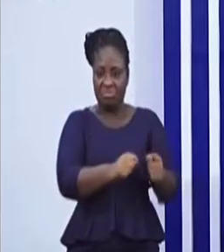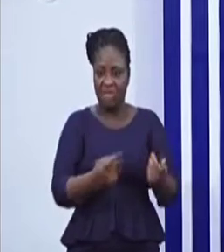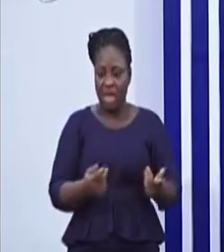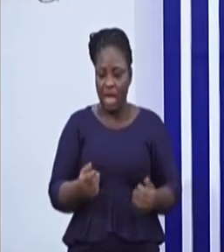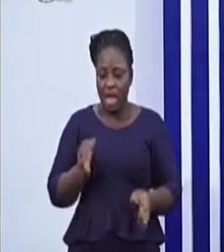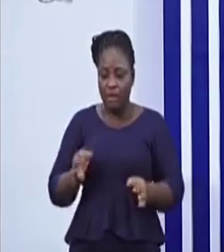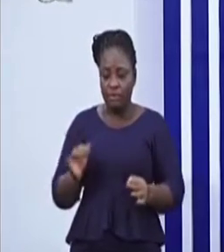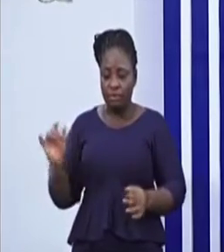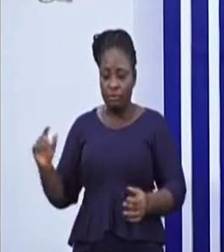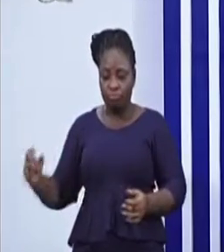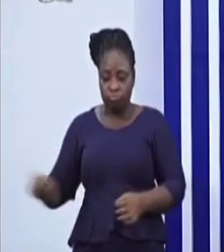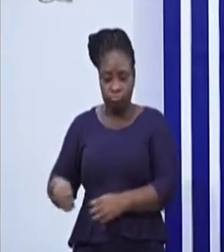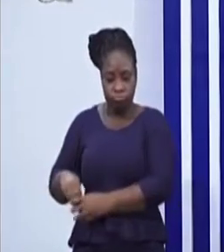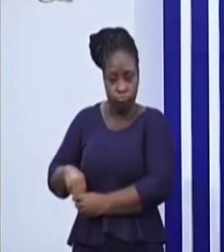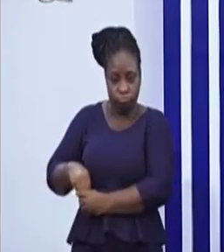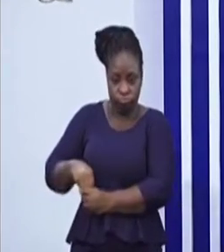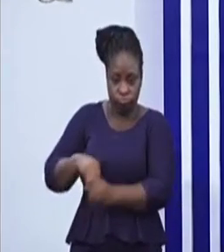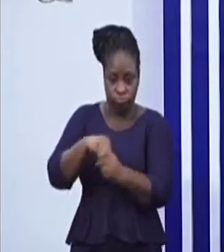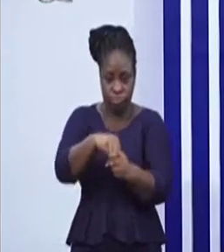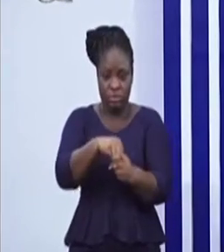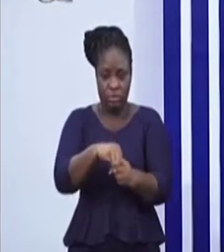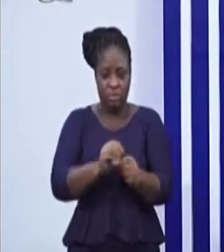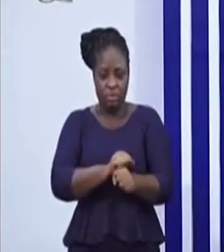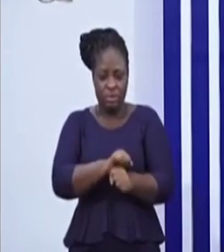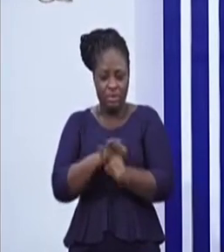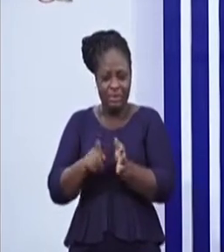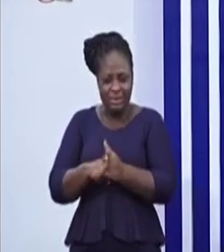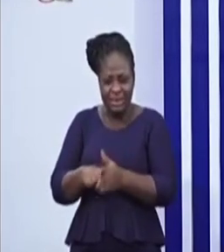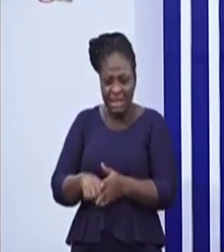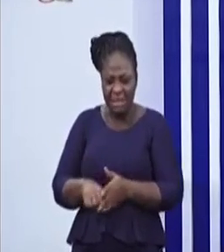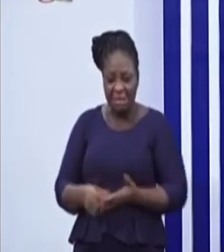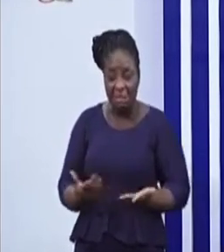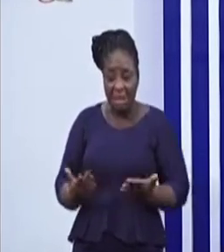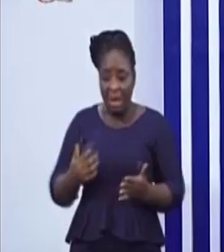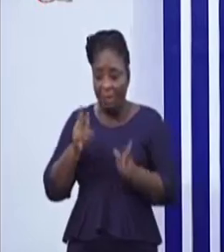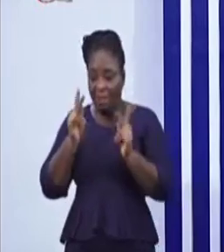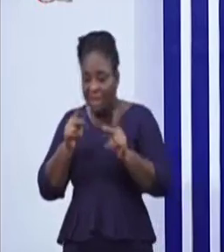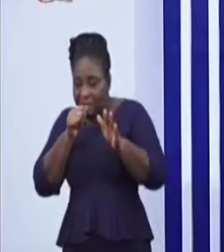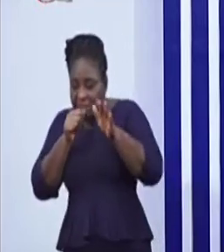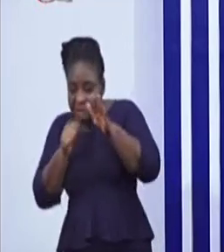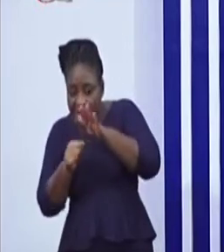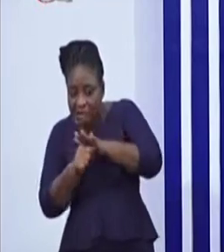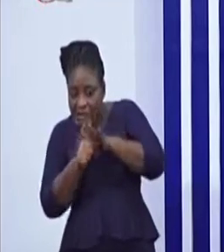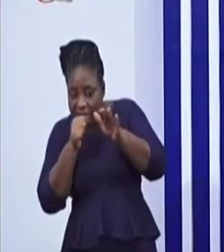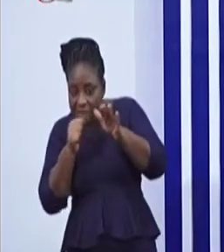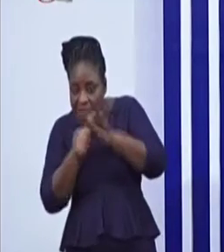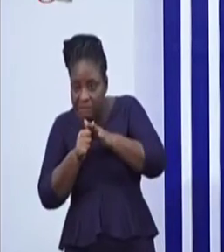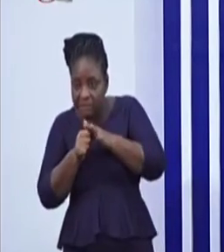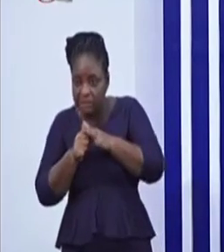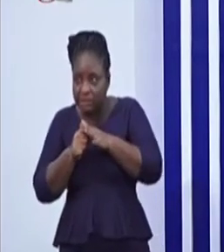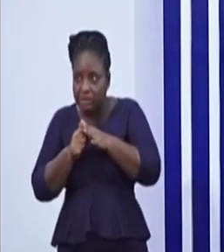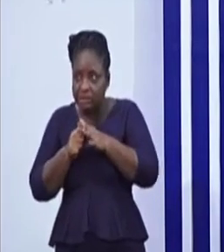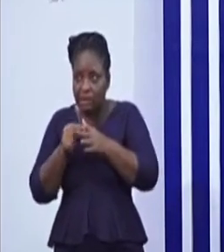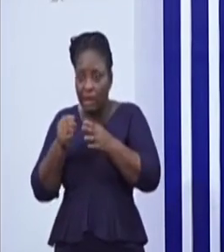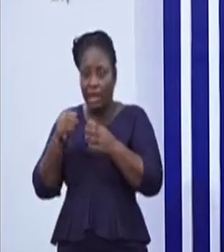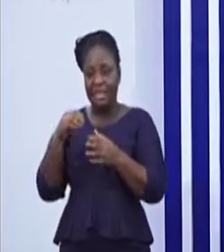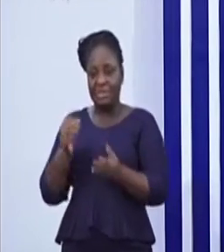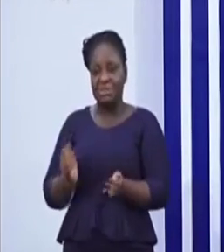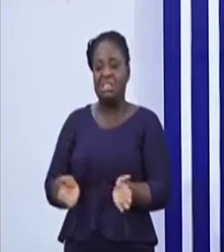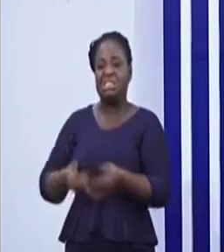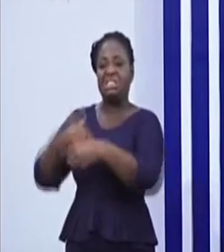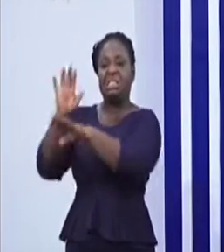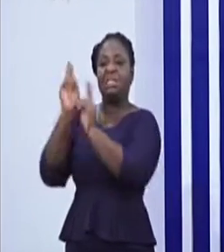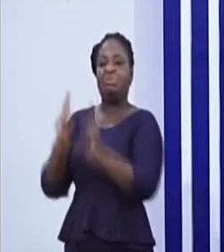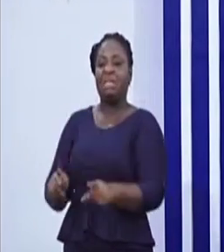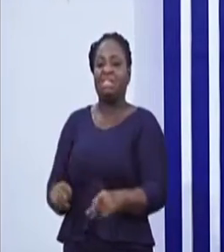transport a case that is COVID, but because of hiding the information, the patient is transported like an ordinary case, you are jeopardizing and risking the